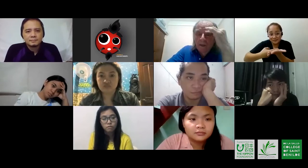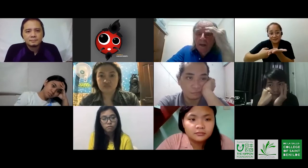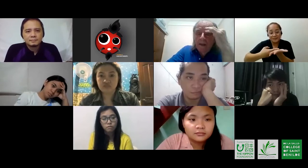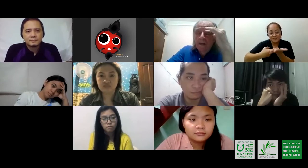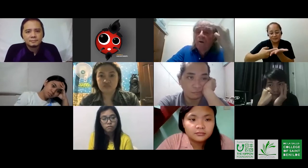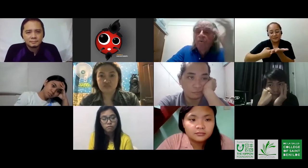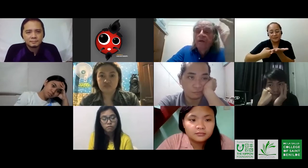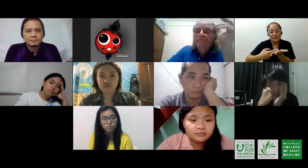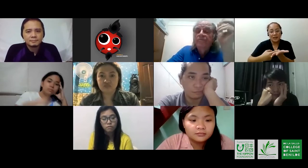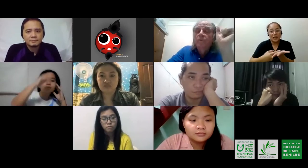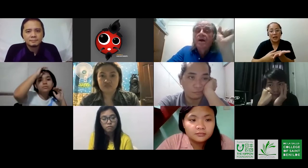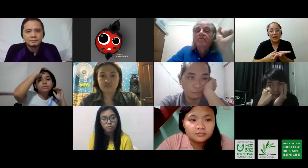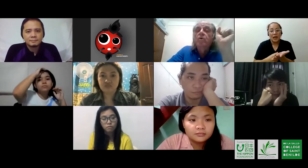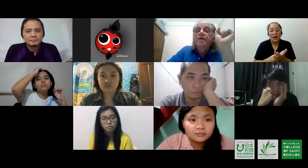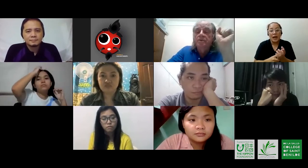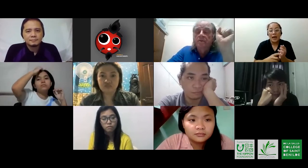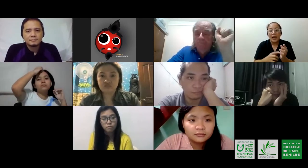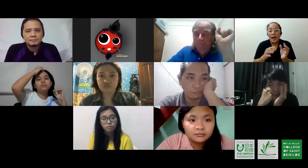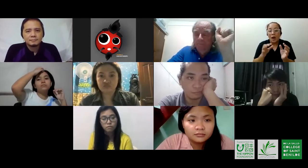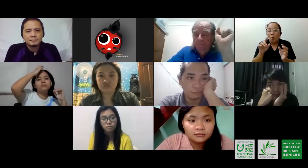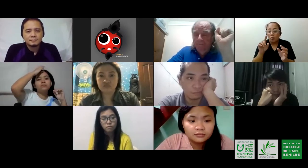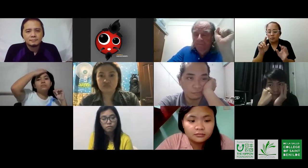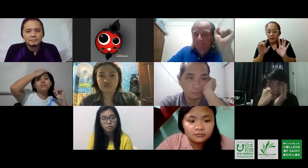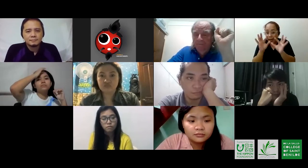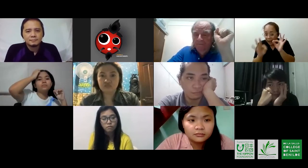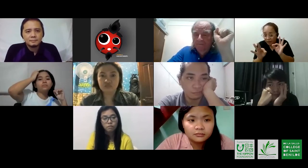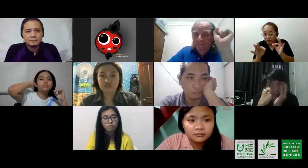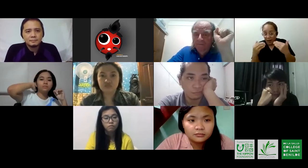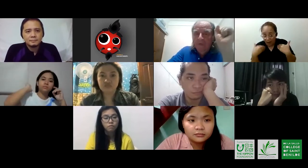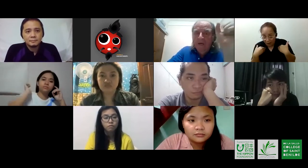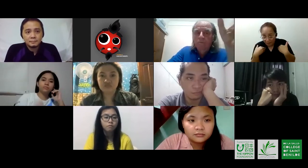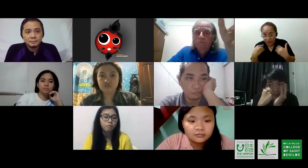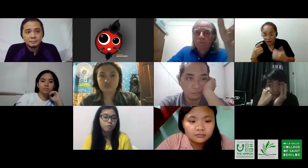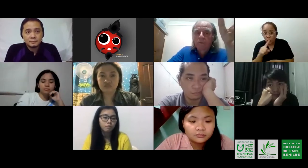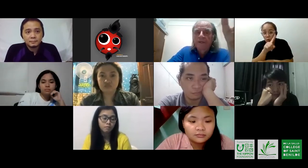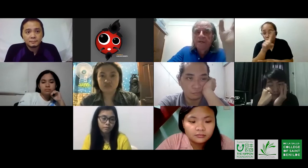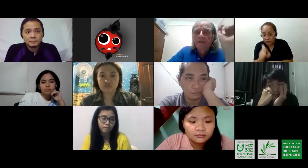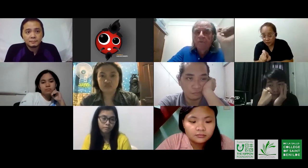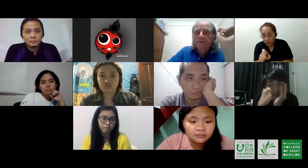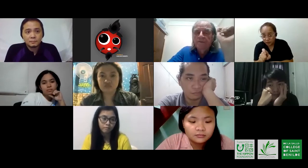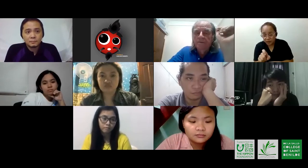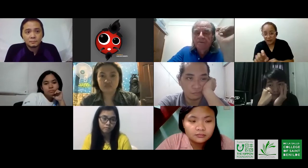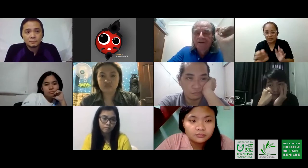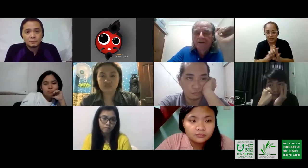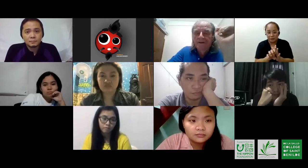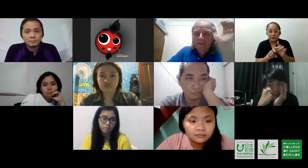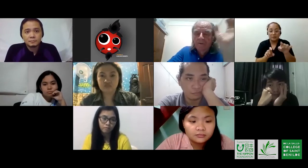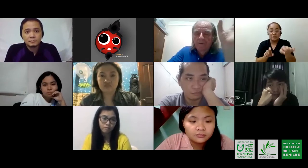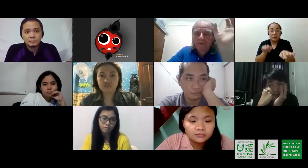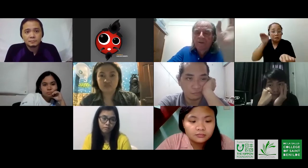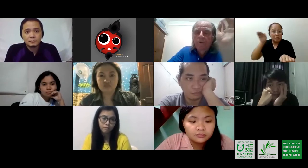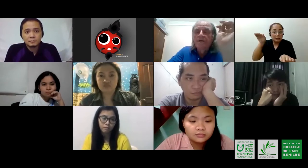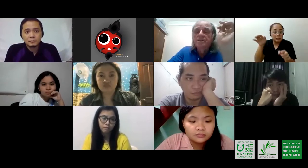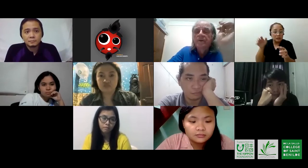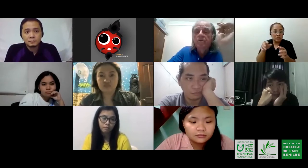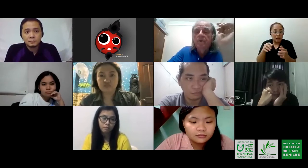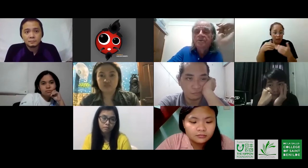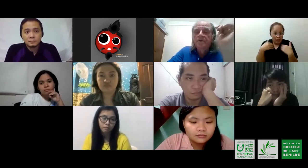And only if you have a question, like Brent had a question. So then you ask me a question.